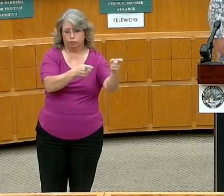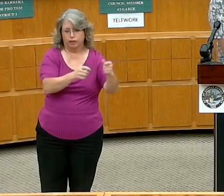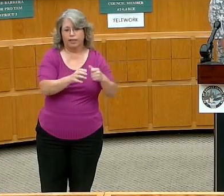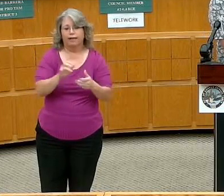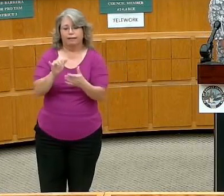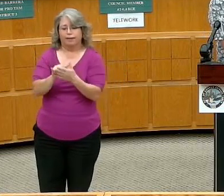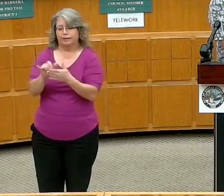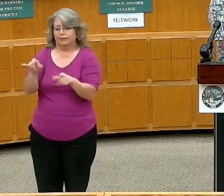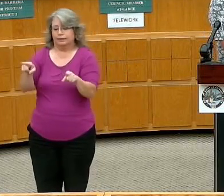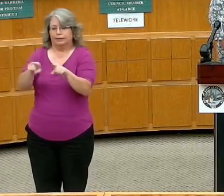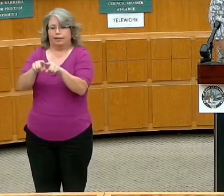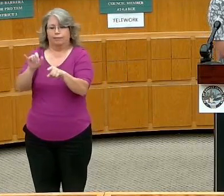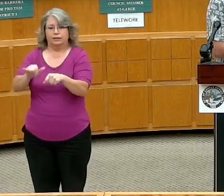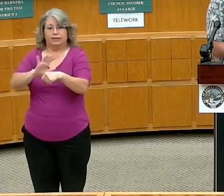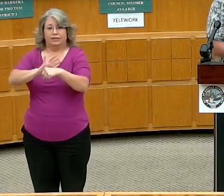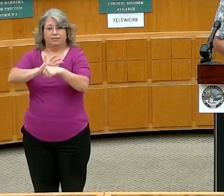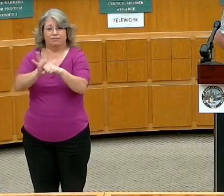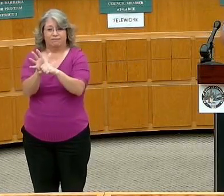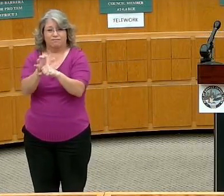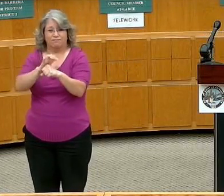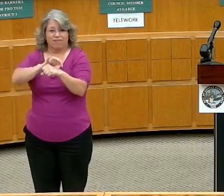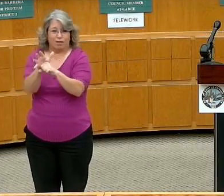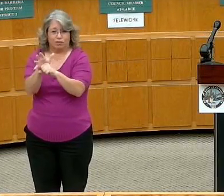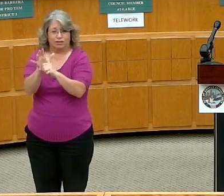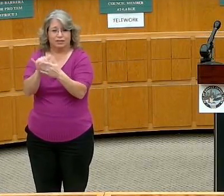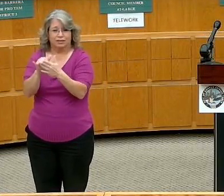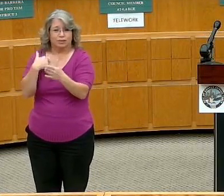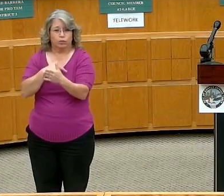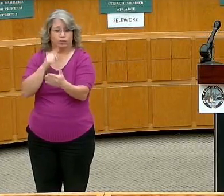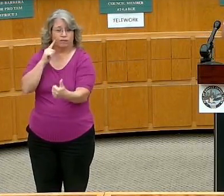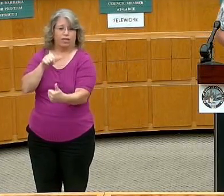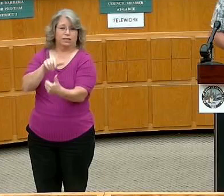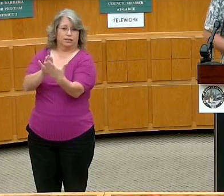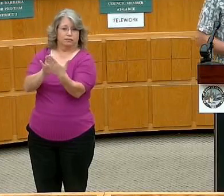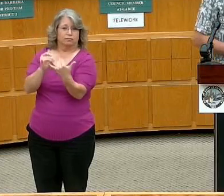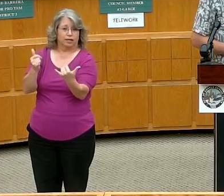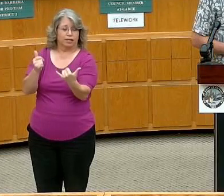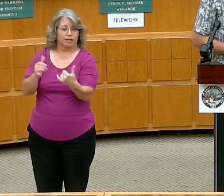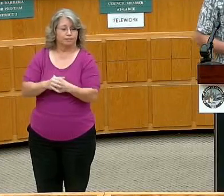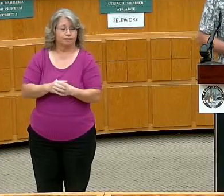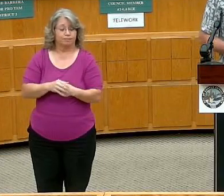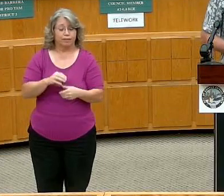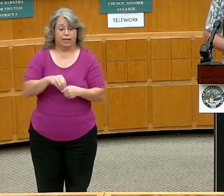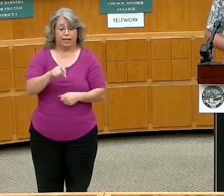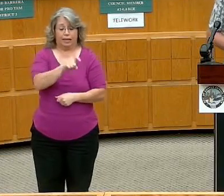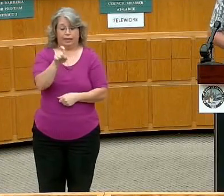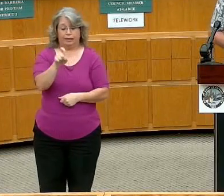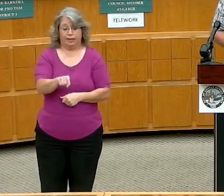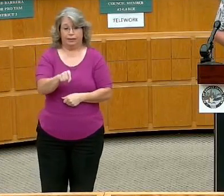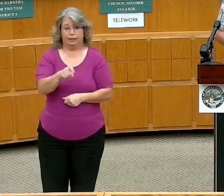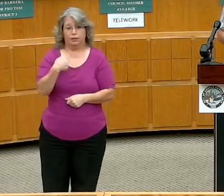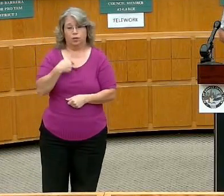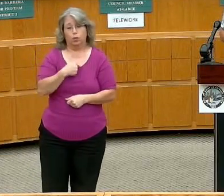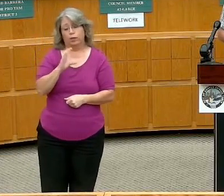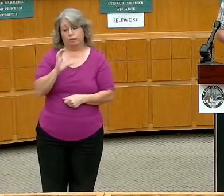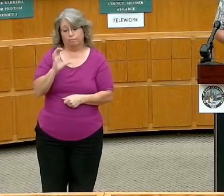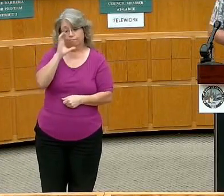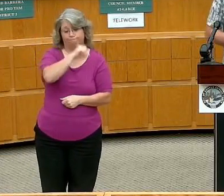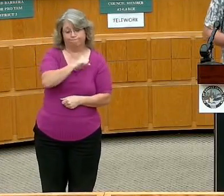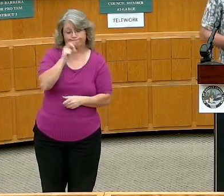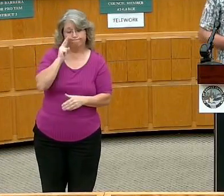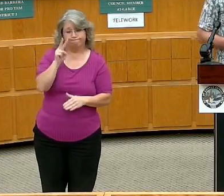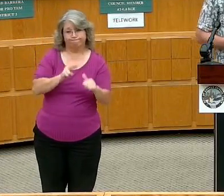right now. In Texas, we estimated the transmission rate. This is the most important parameter